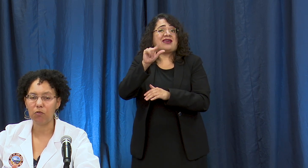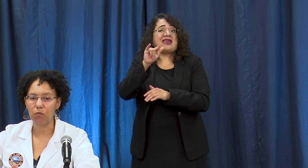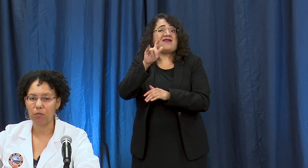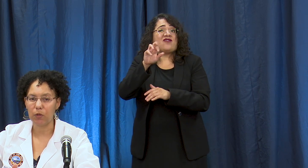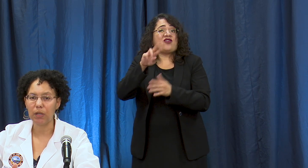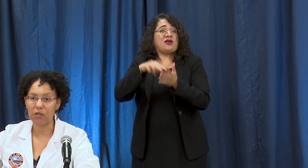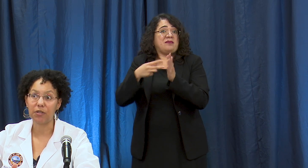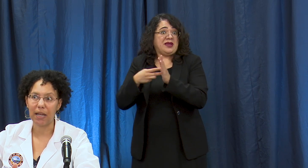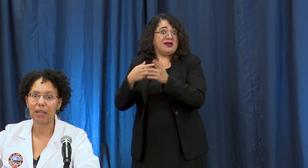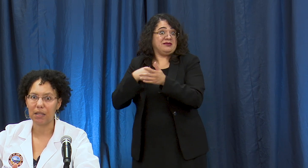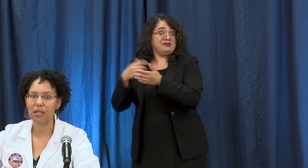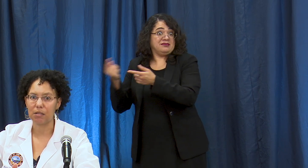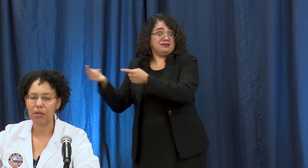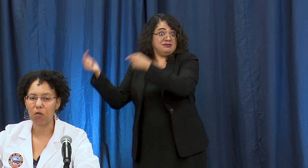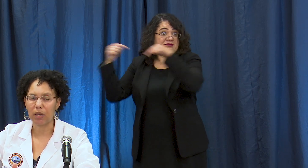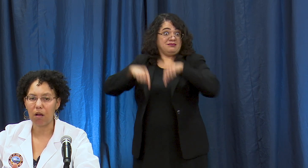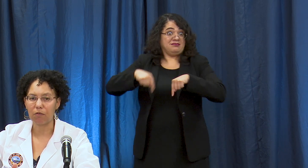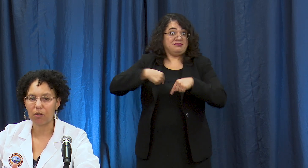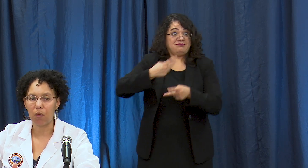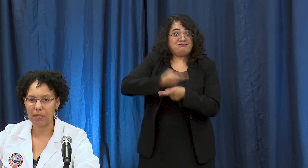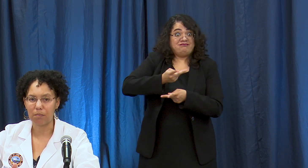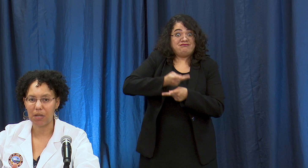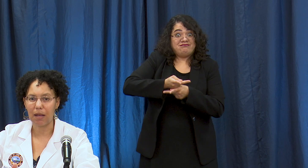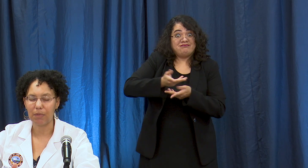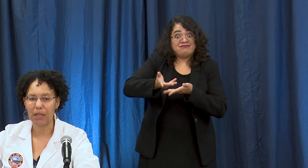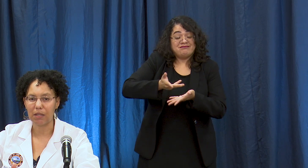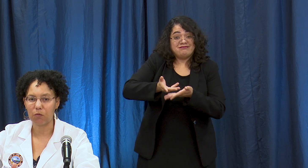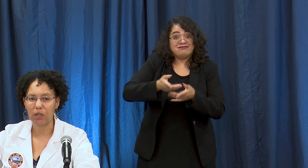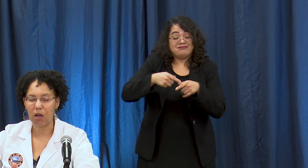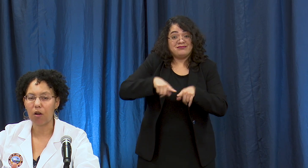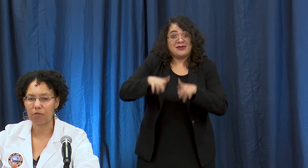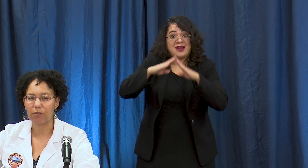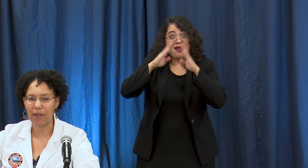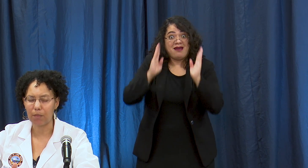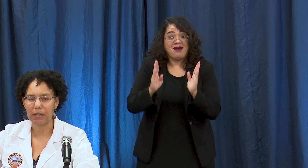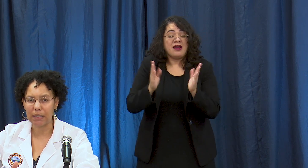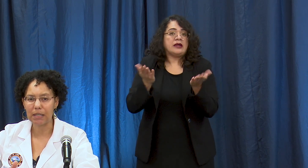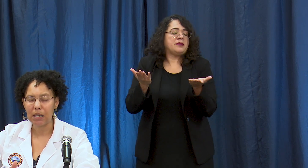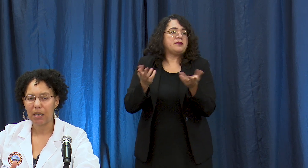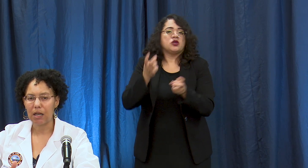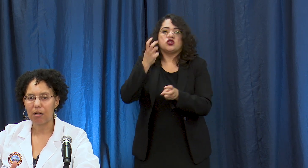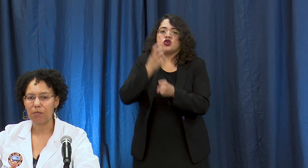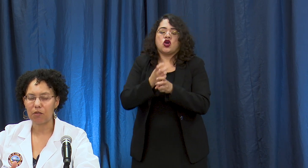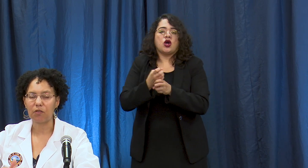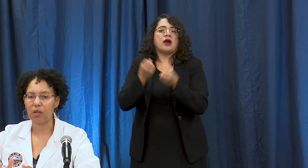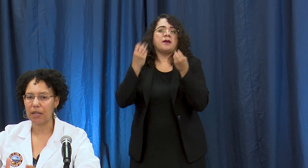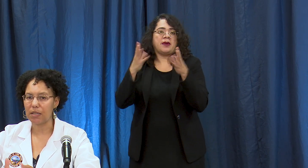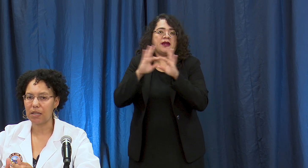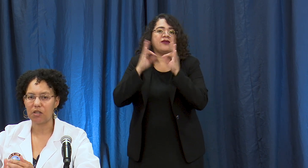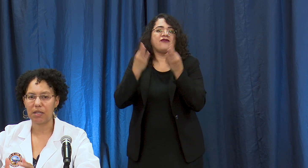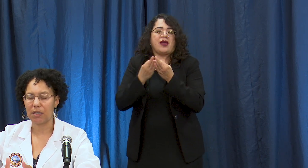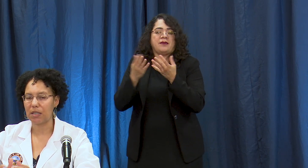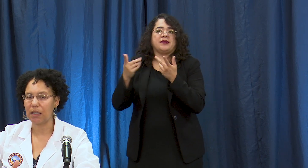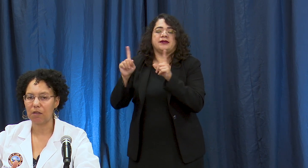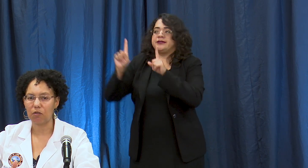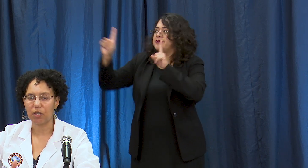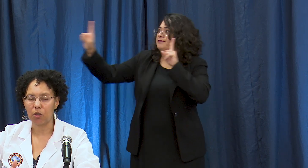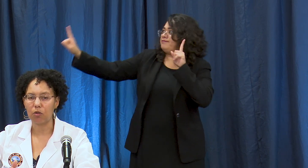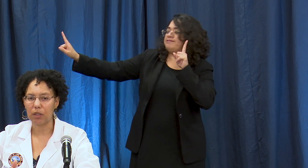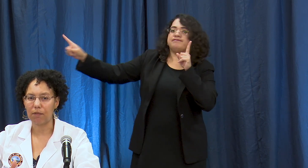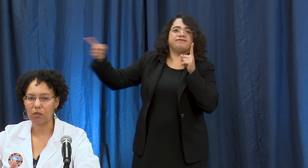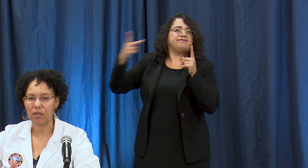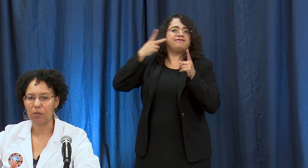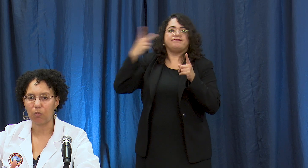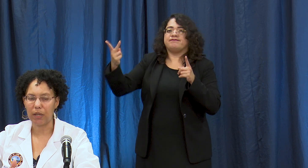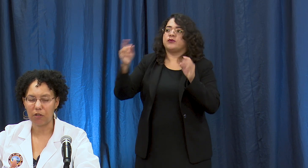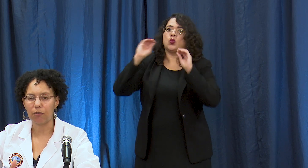but we understand that this has been going on for quite some time and that it's really hard for families. So there's a lot of discussion at the state level and the